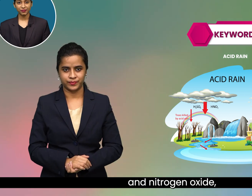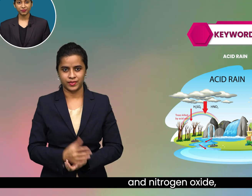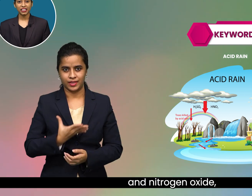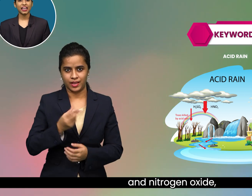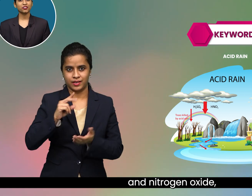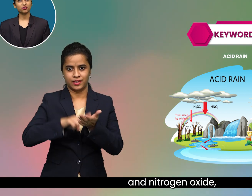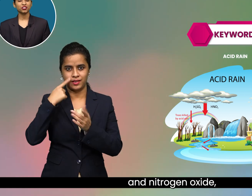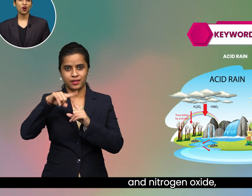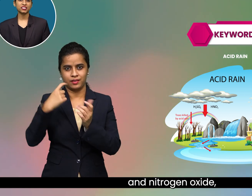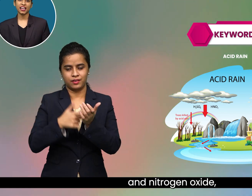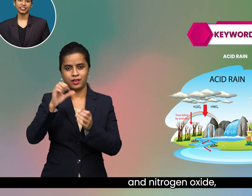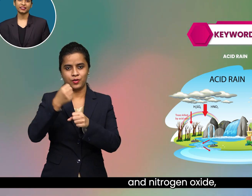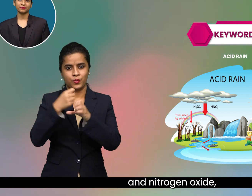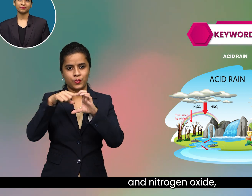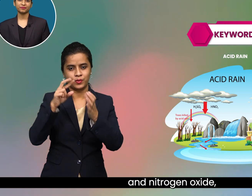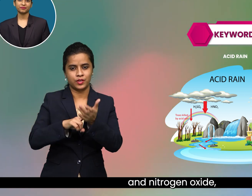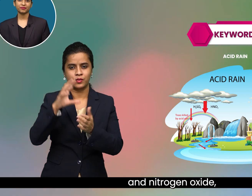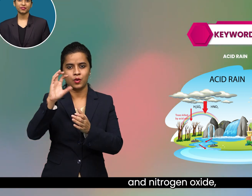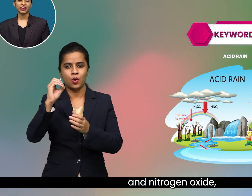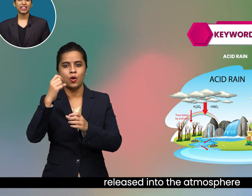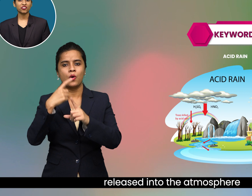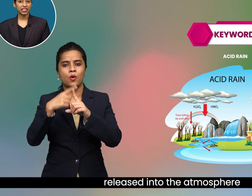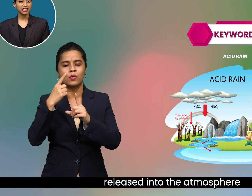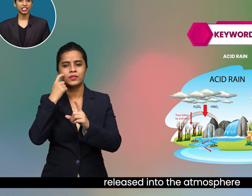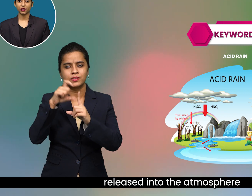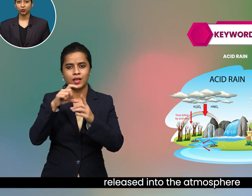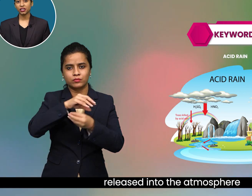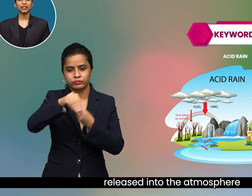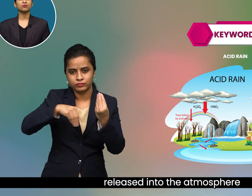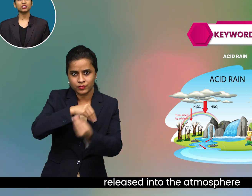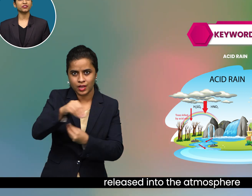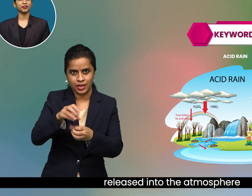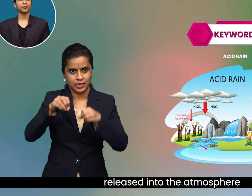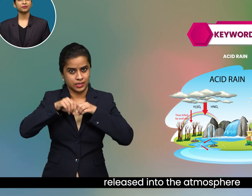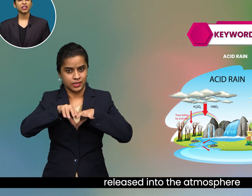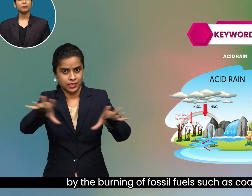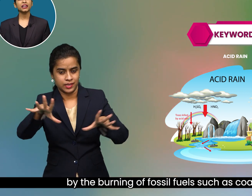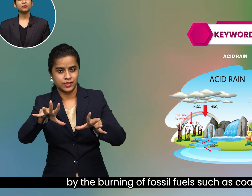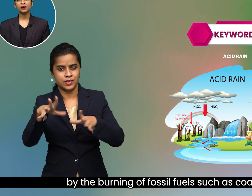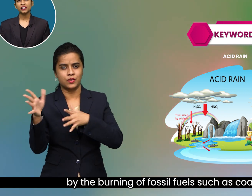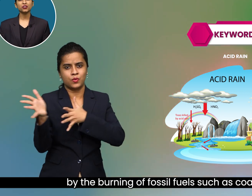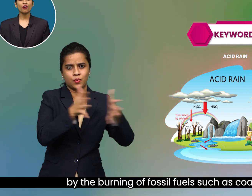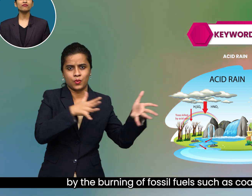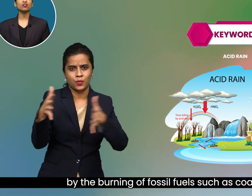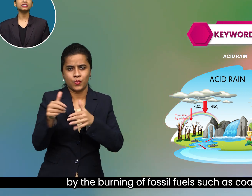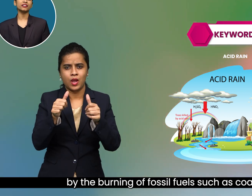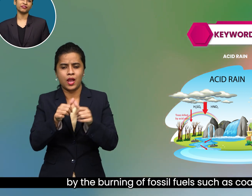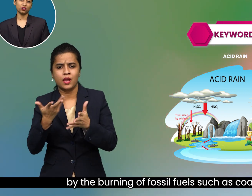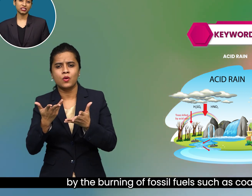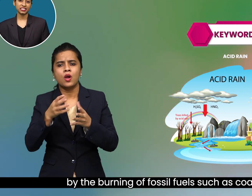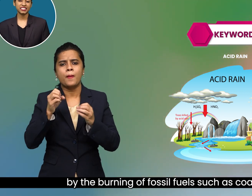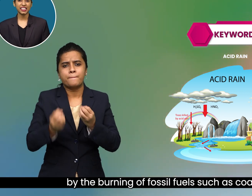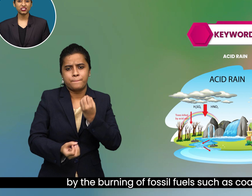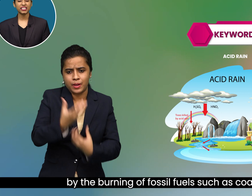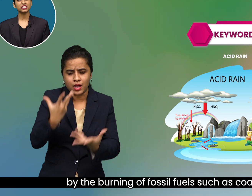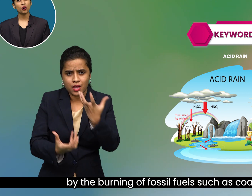and nitrogen oxide, released into the atmosphere by the burning of fossil